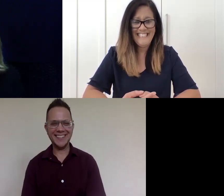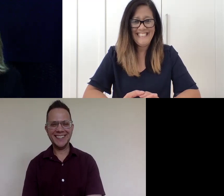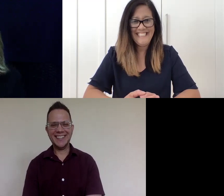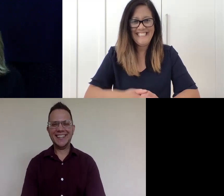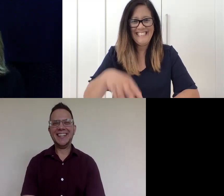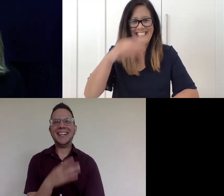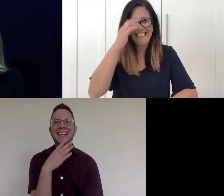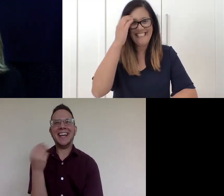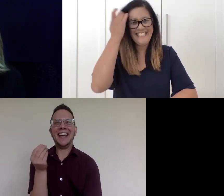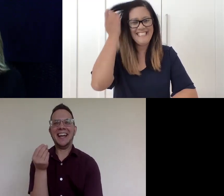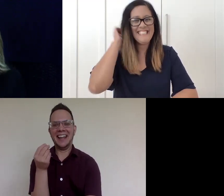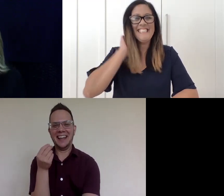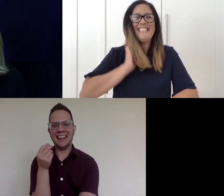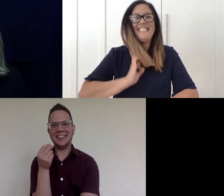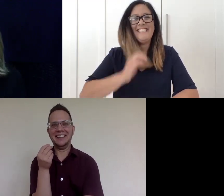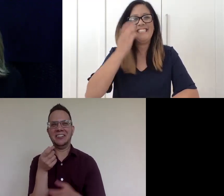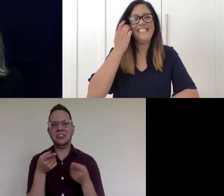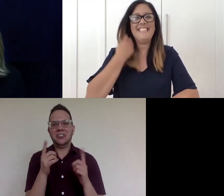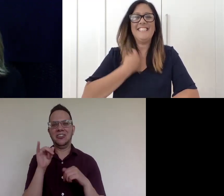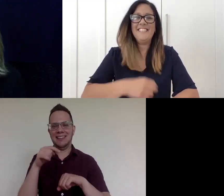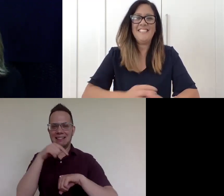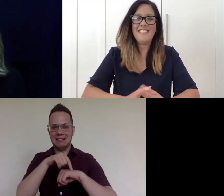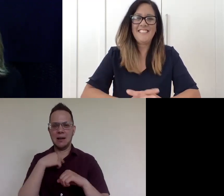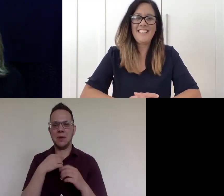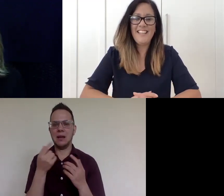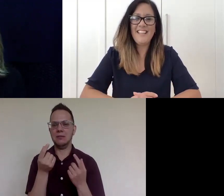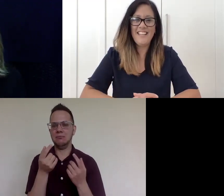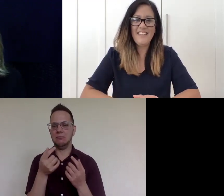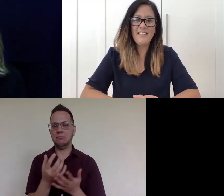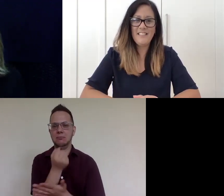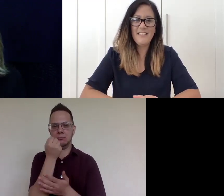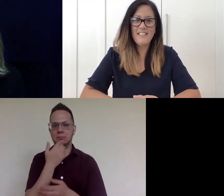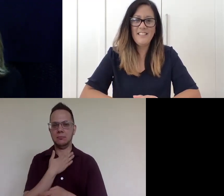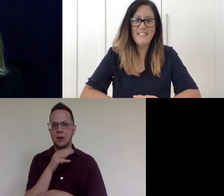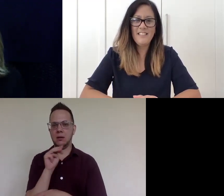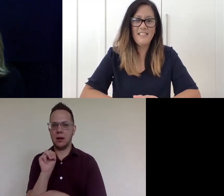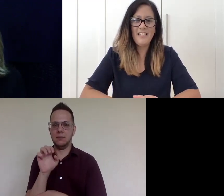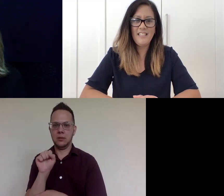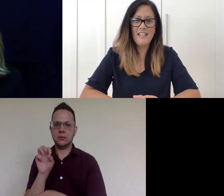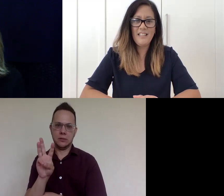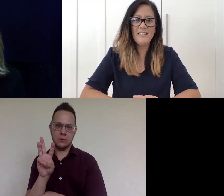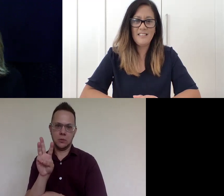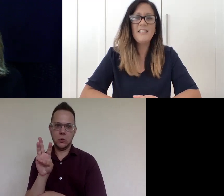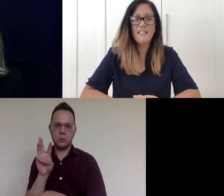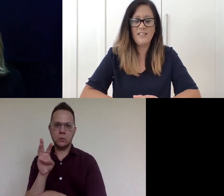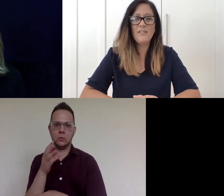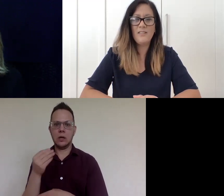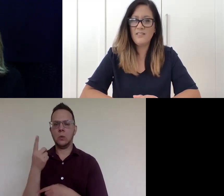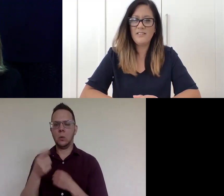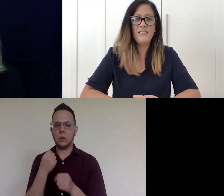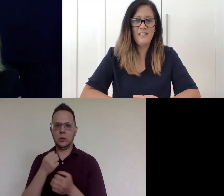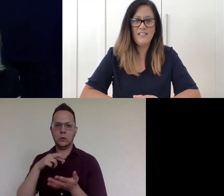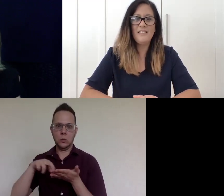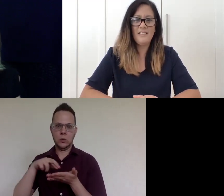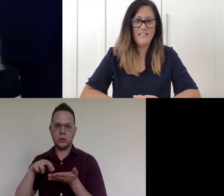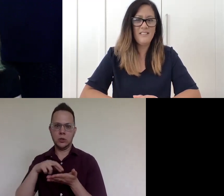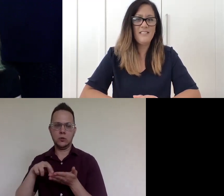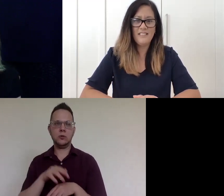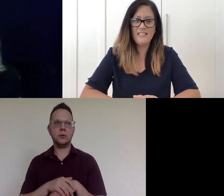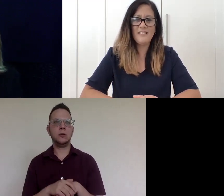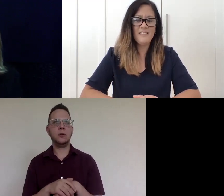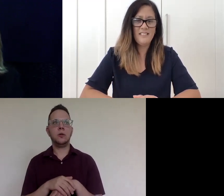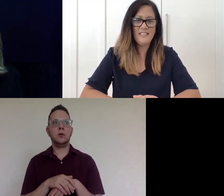Boston. I got my MSW in Boston, and I actually went ahead and did some